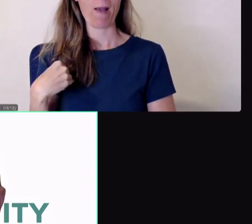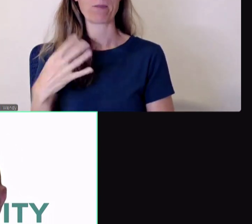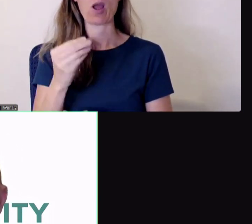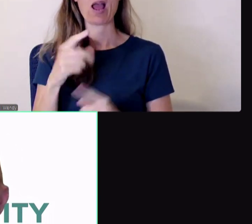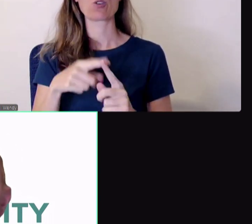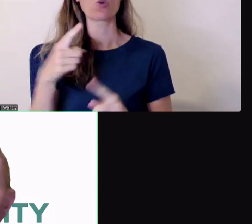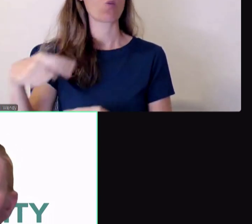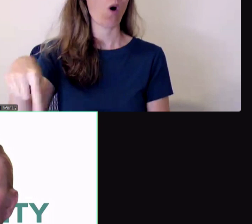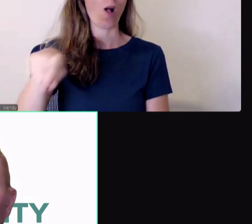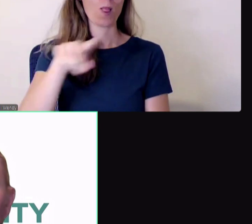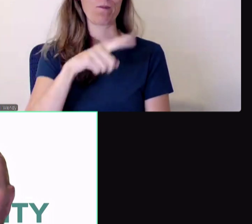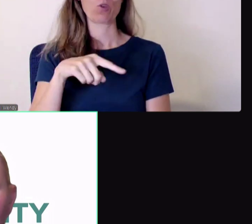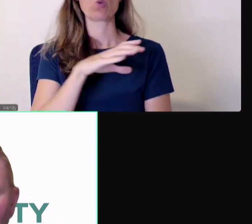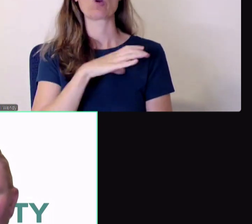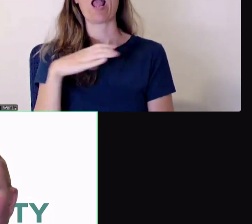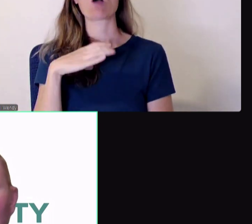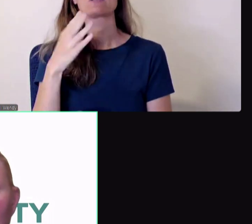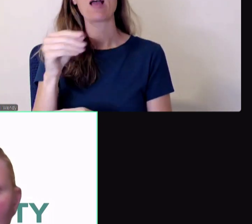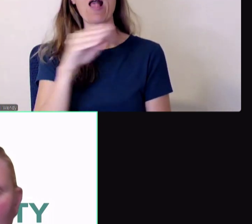council members and the mayor.